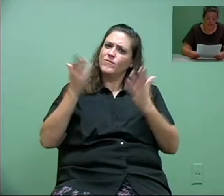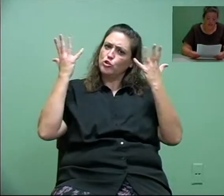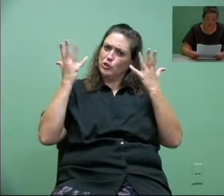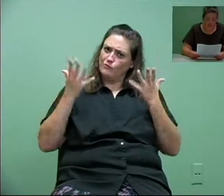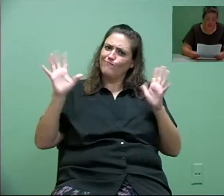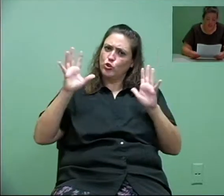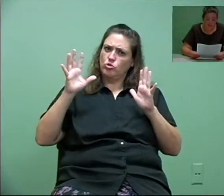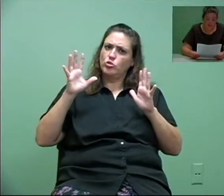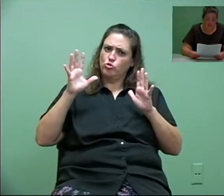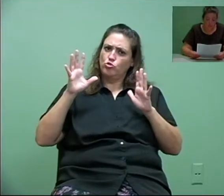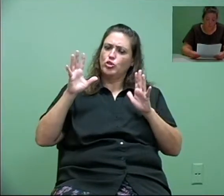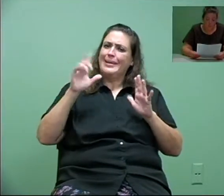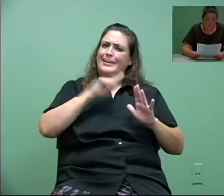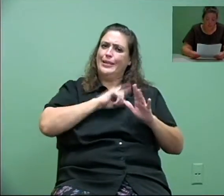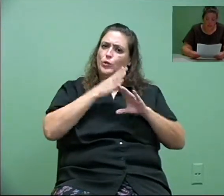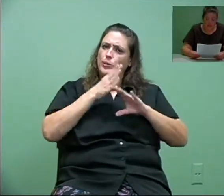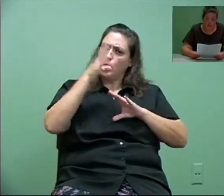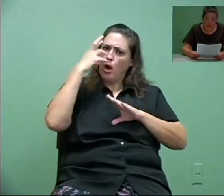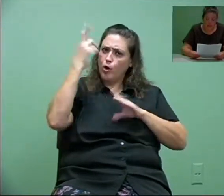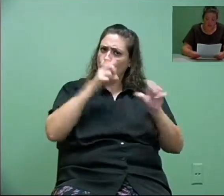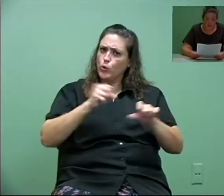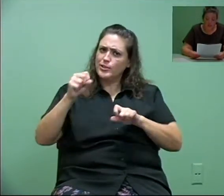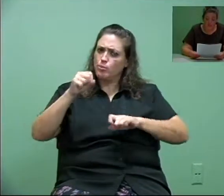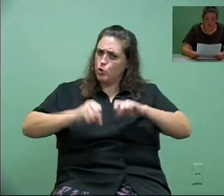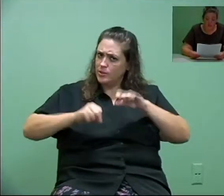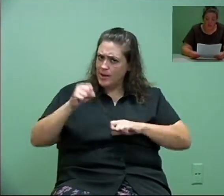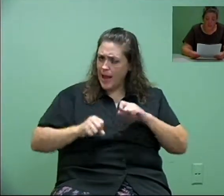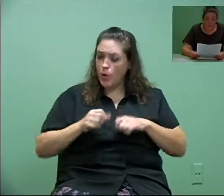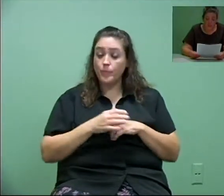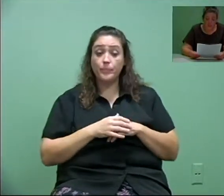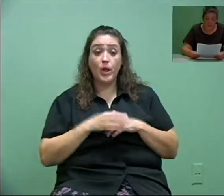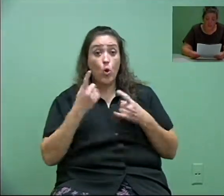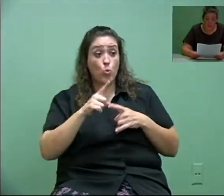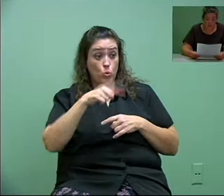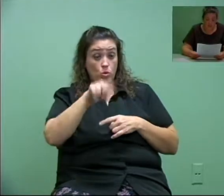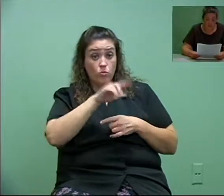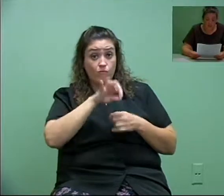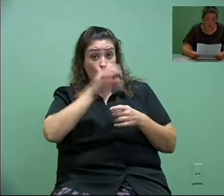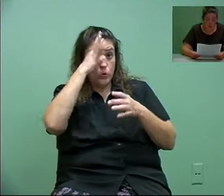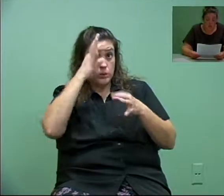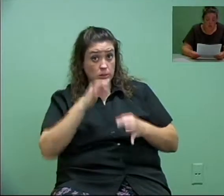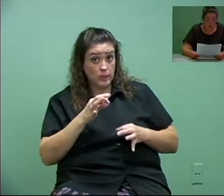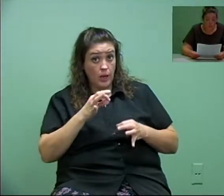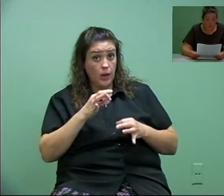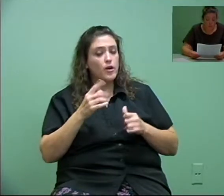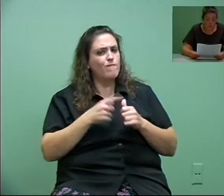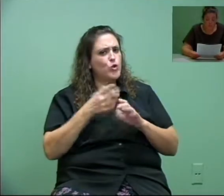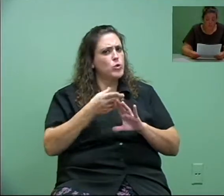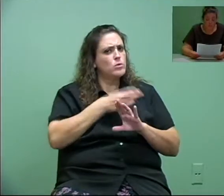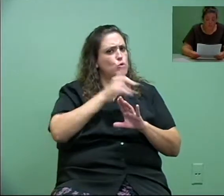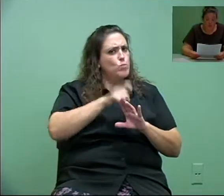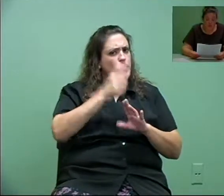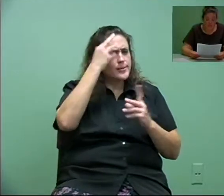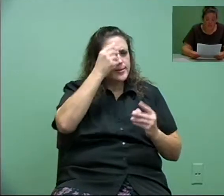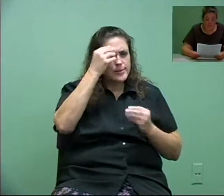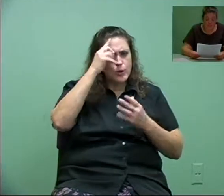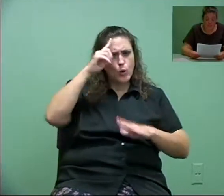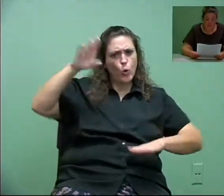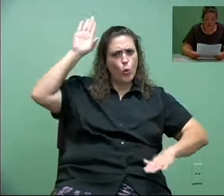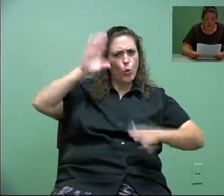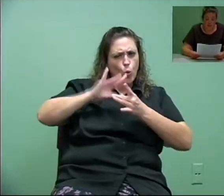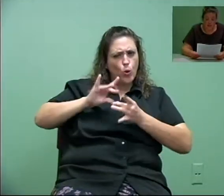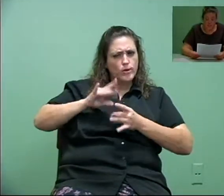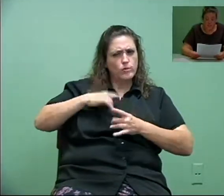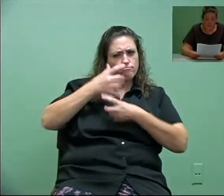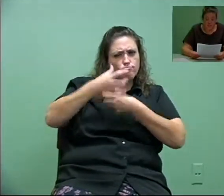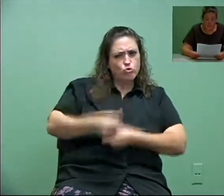In deciding this case, you will need to decide how believable each witness was. Use your judgment and common